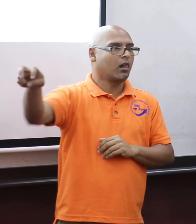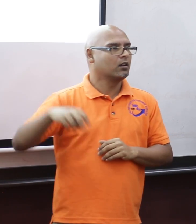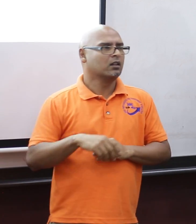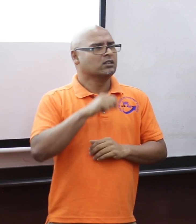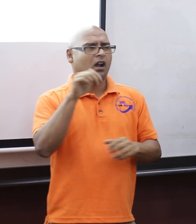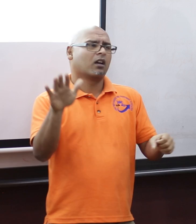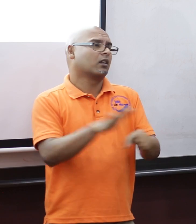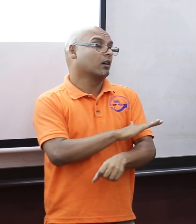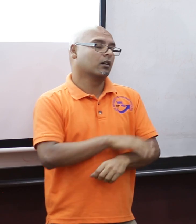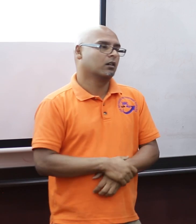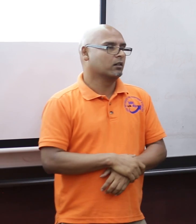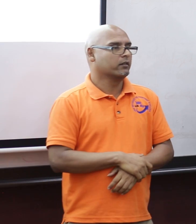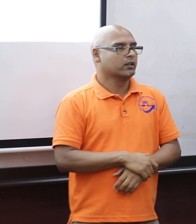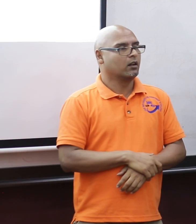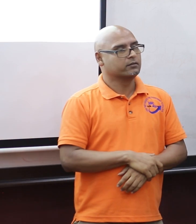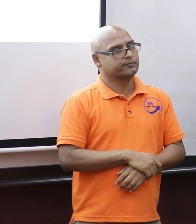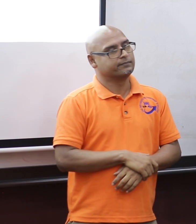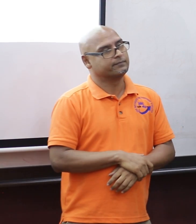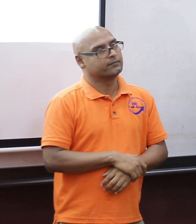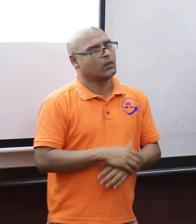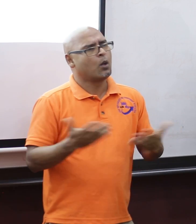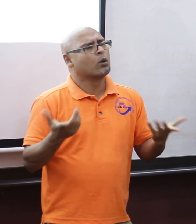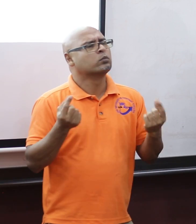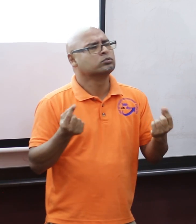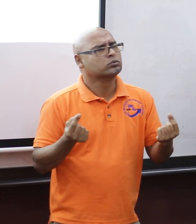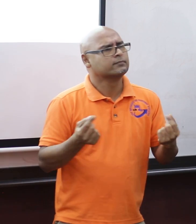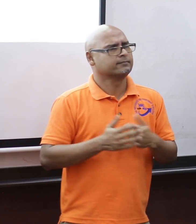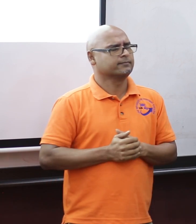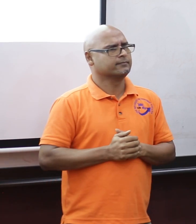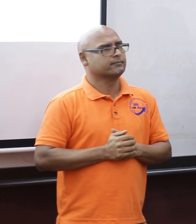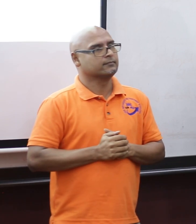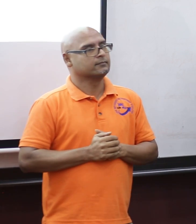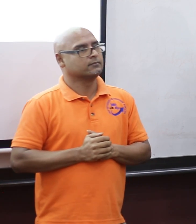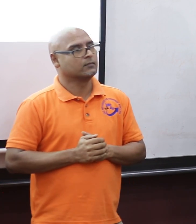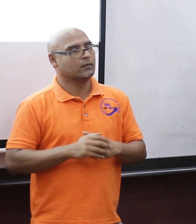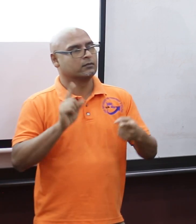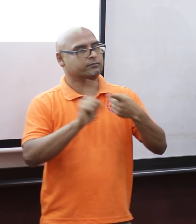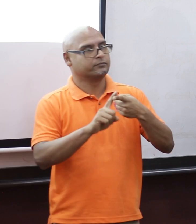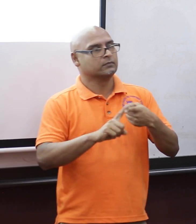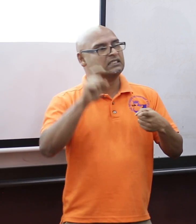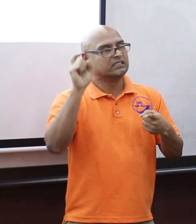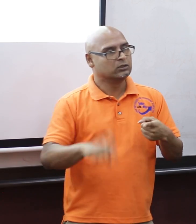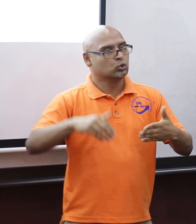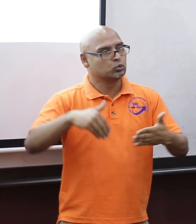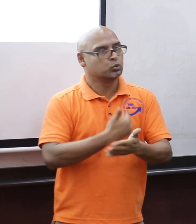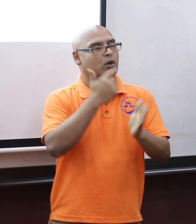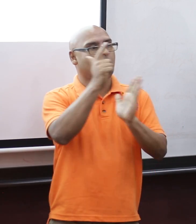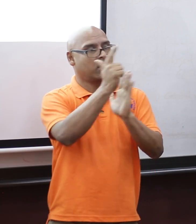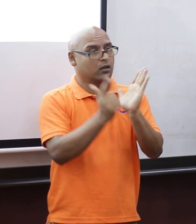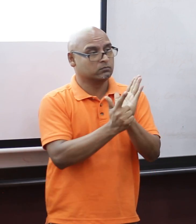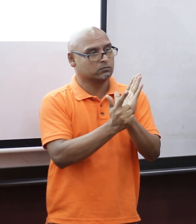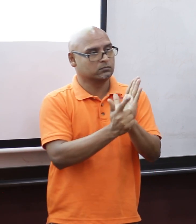Right. What are some solutions? We must enact legislation to ensure that our children